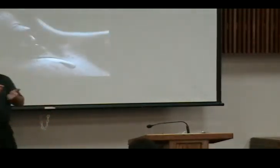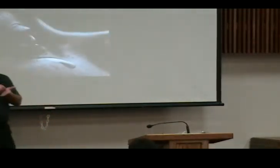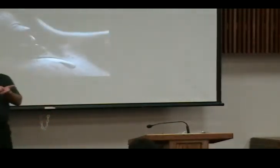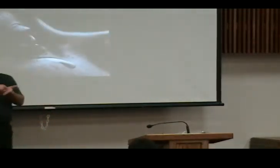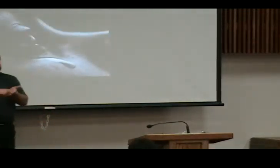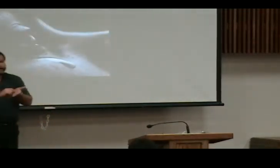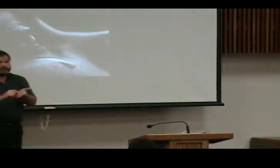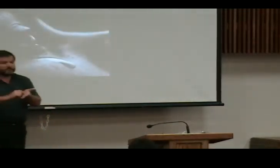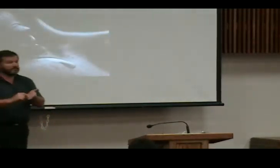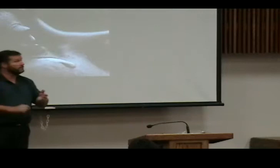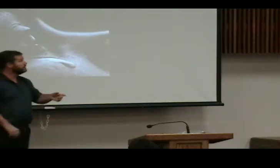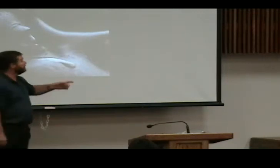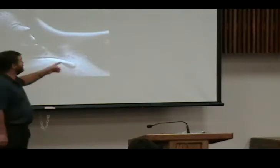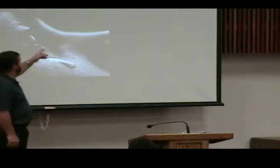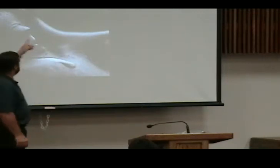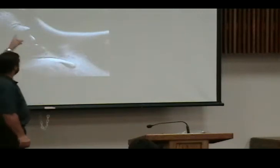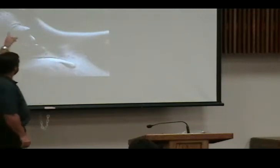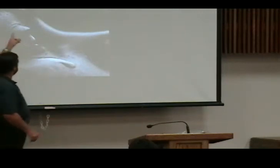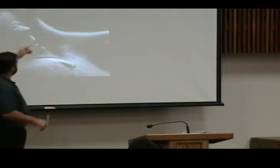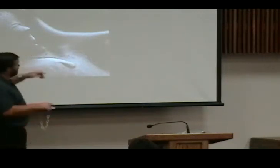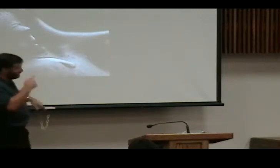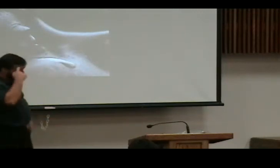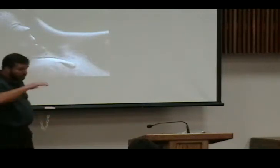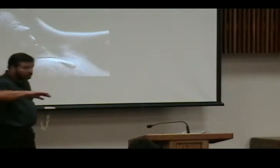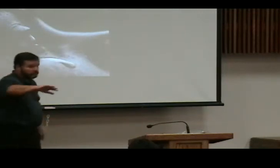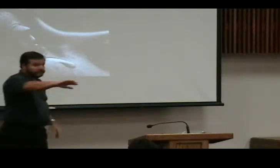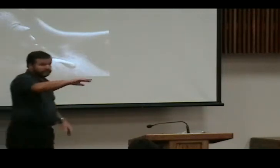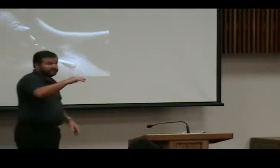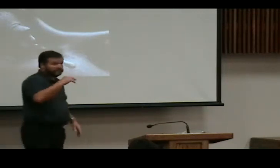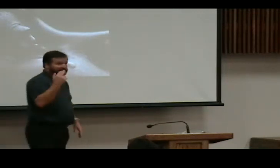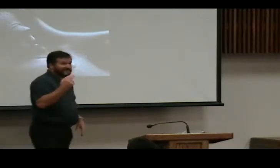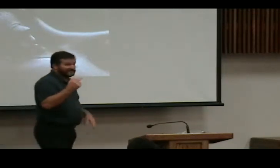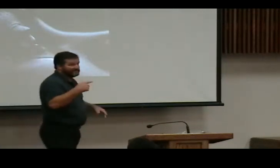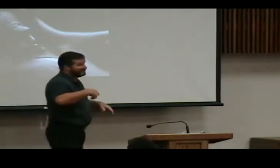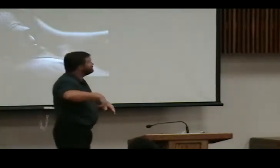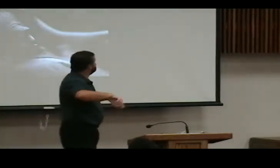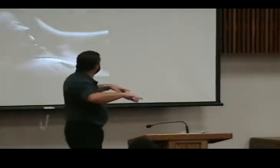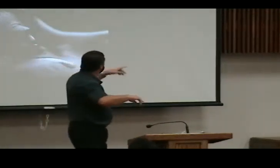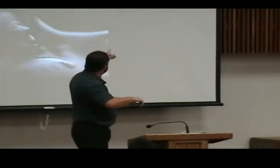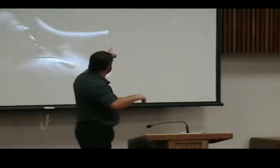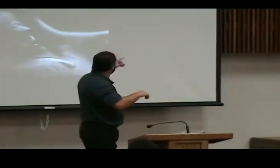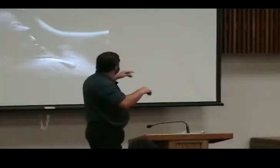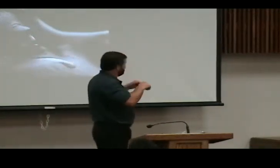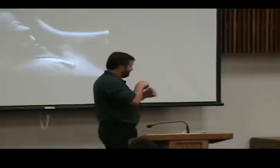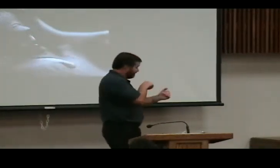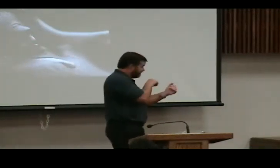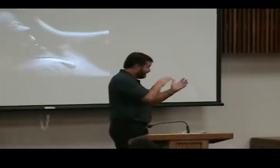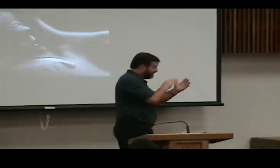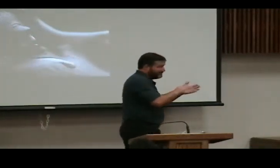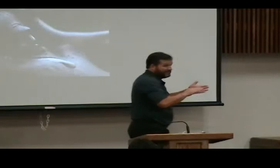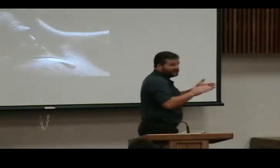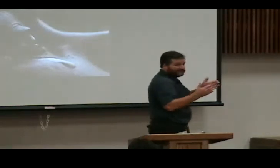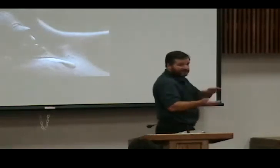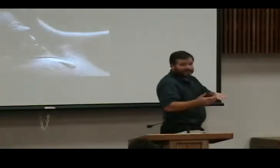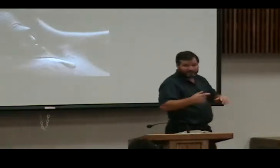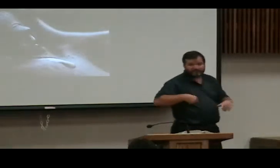The lower verse says, as is written, for your sake, we face death